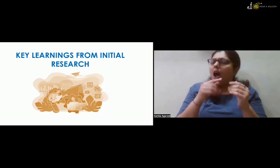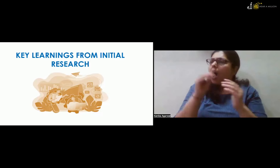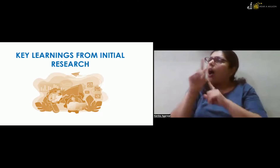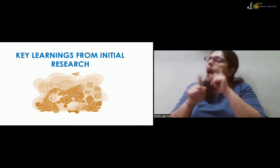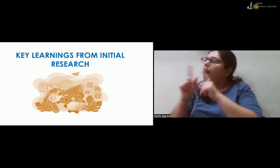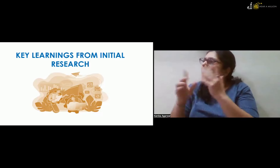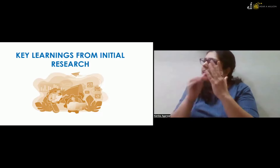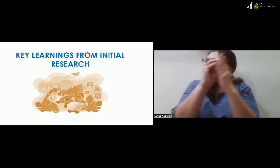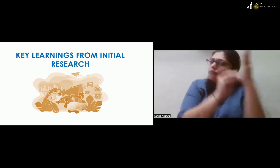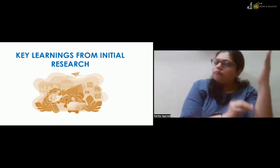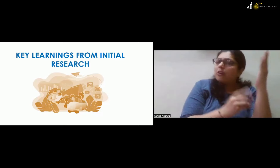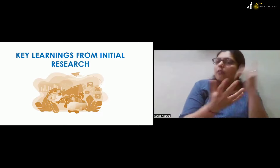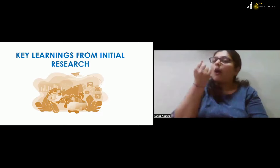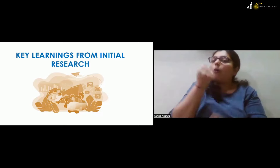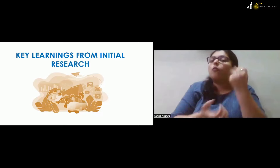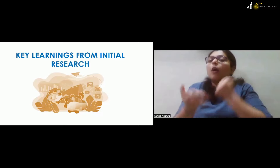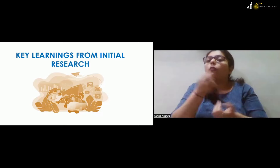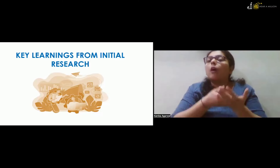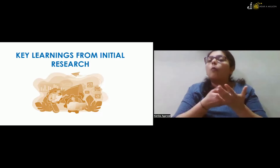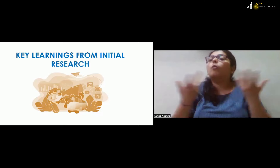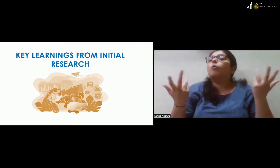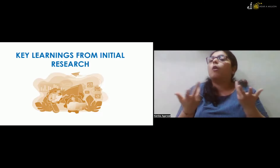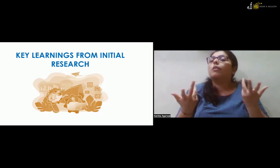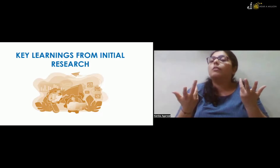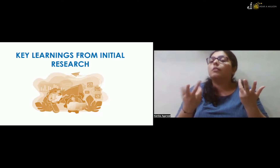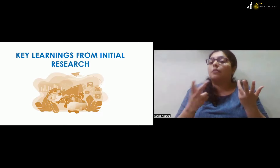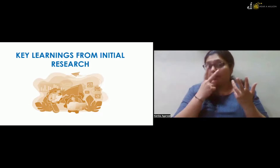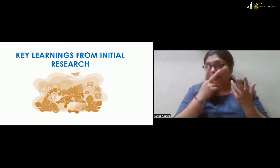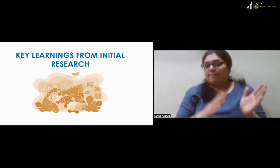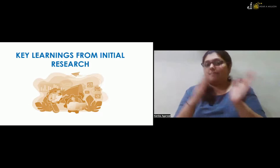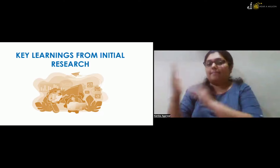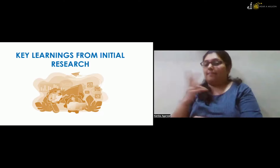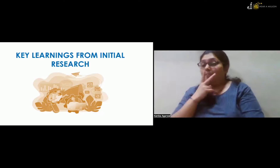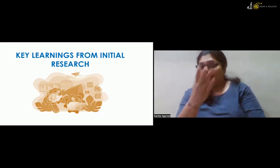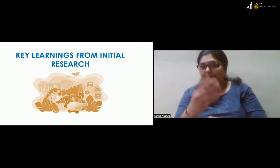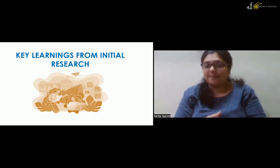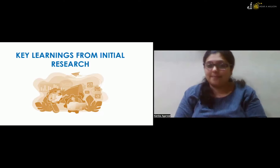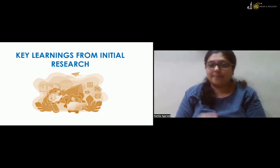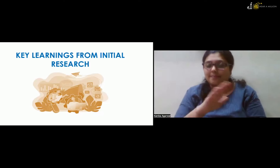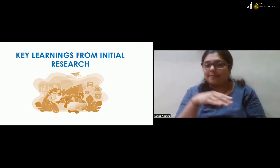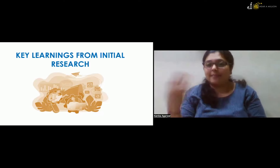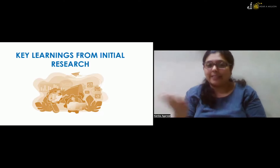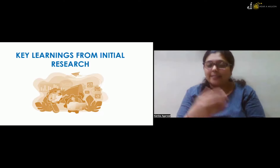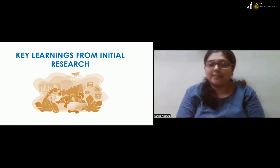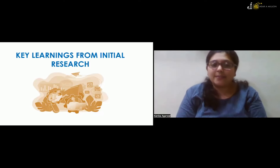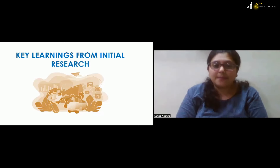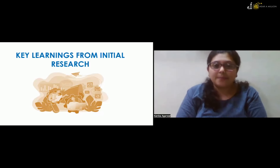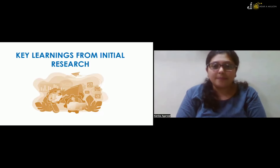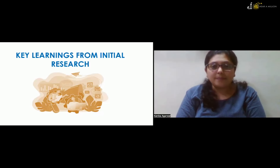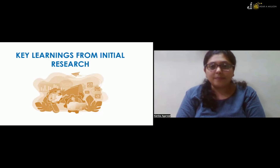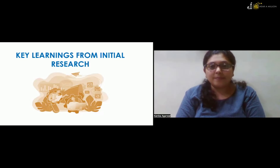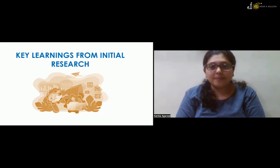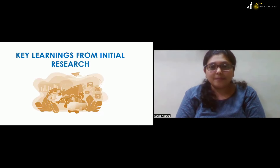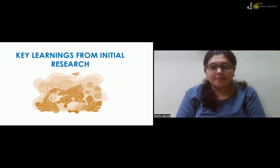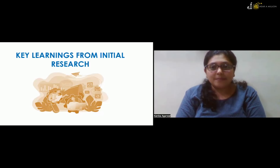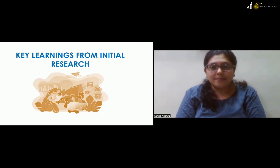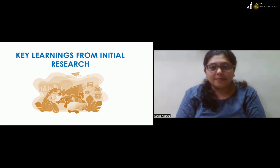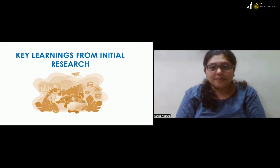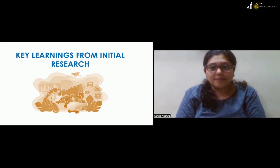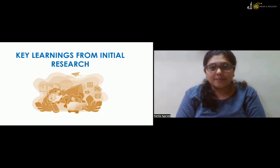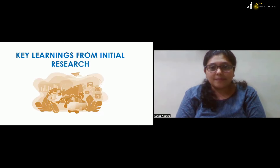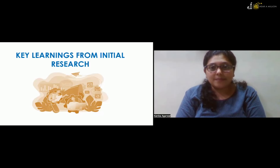And that's how we did the initial research. So there were a lot of key learnings from that initial research, which we are